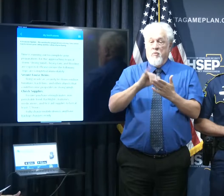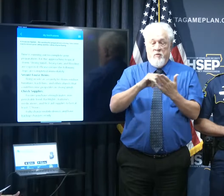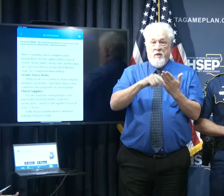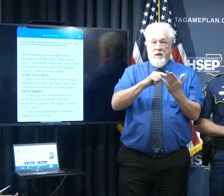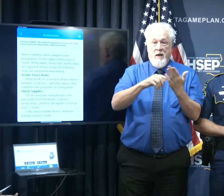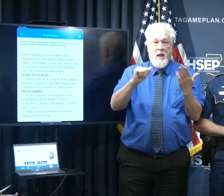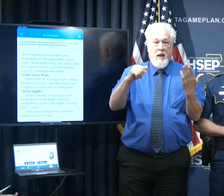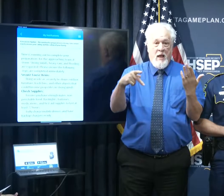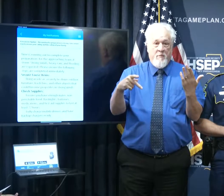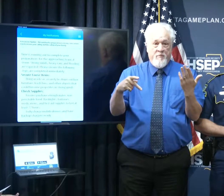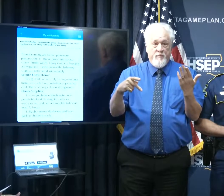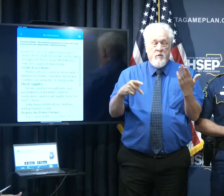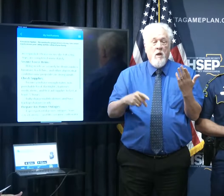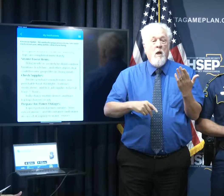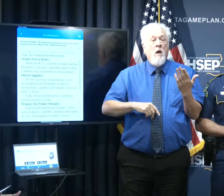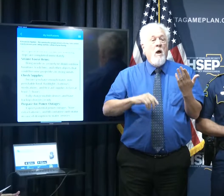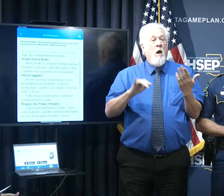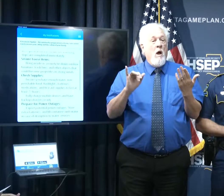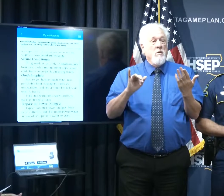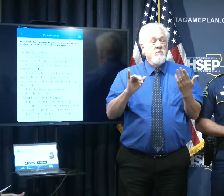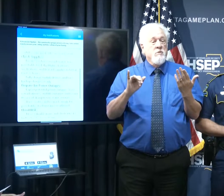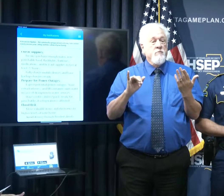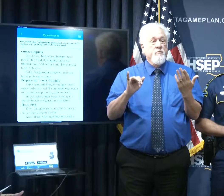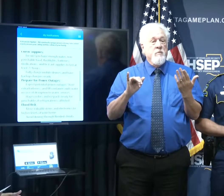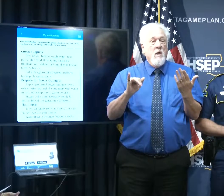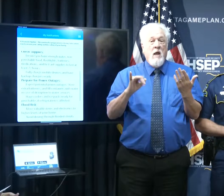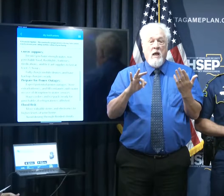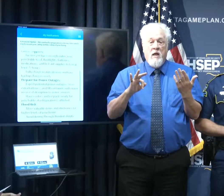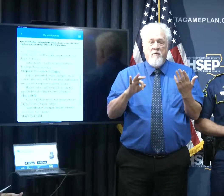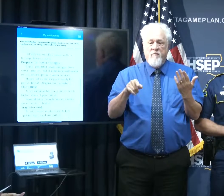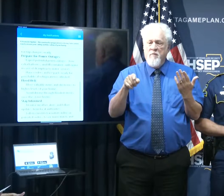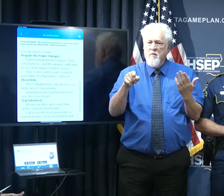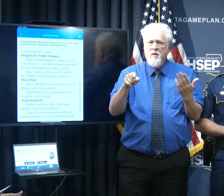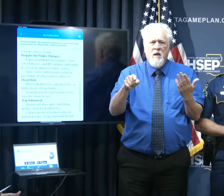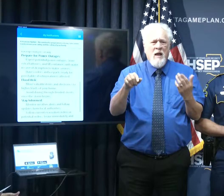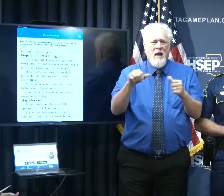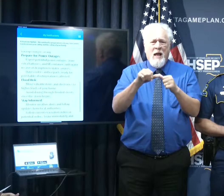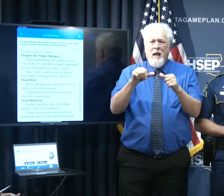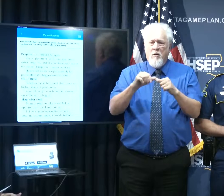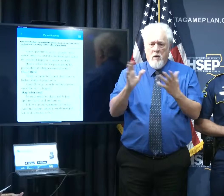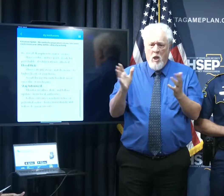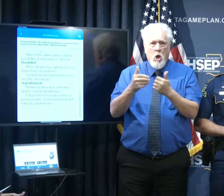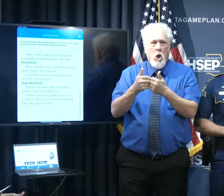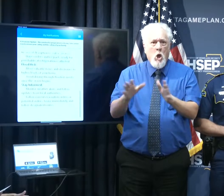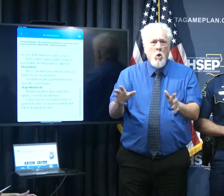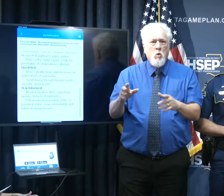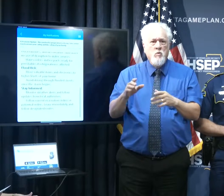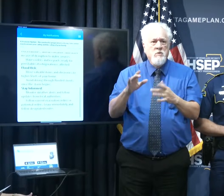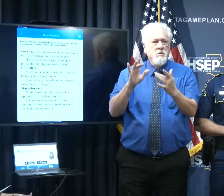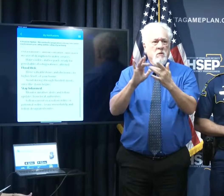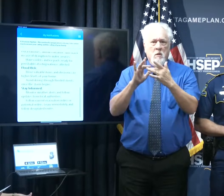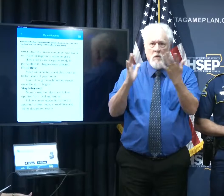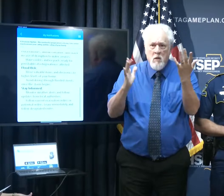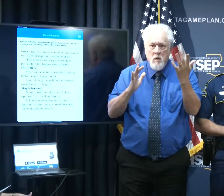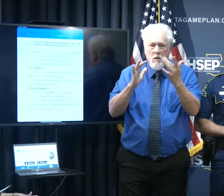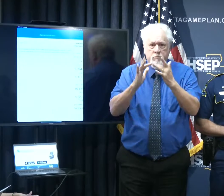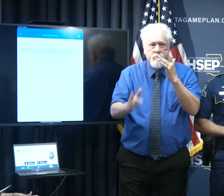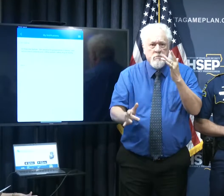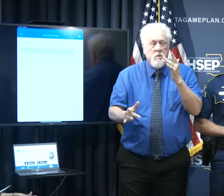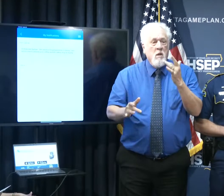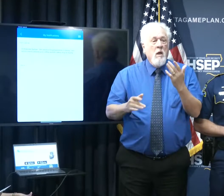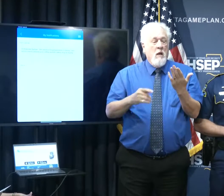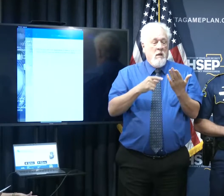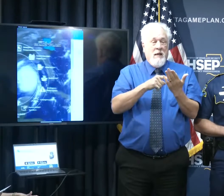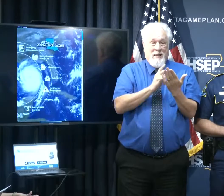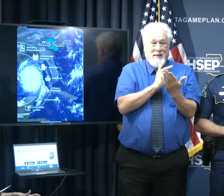app. It also, and then if you end up in an area under which you lose communication, keeping the app